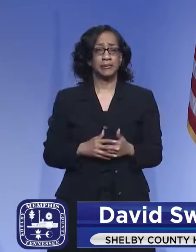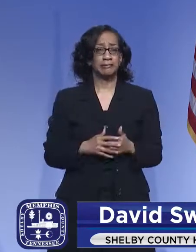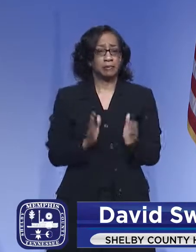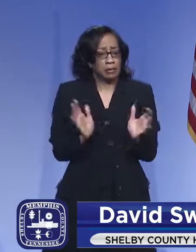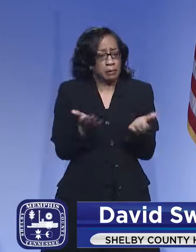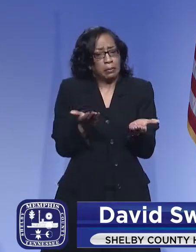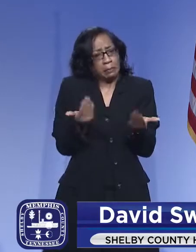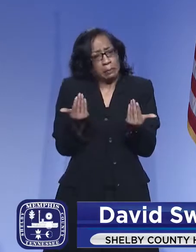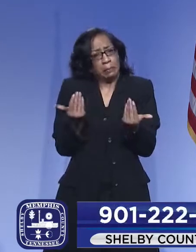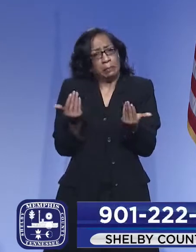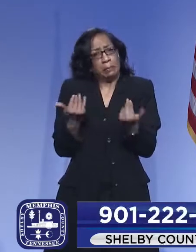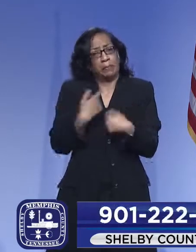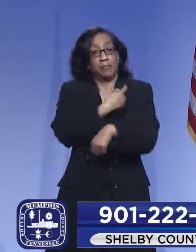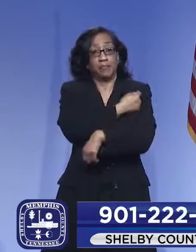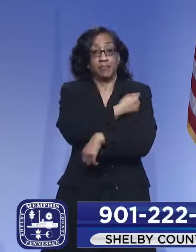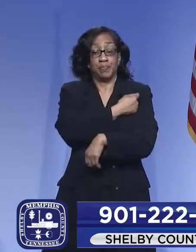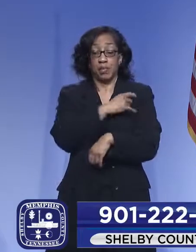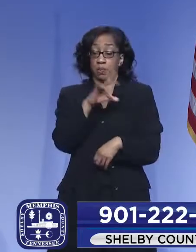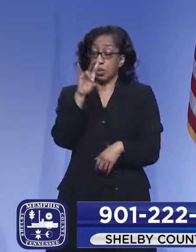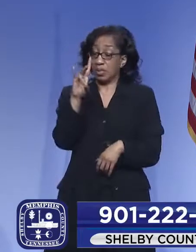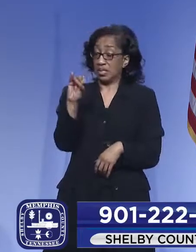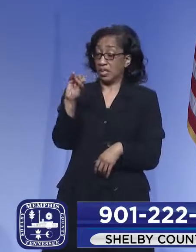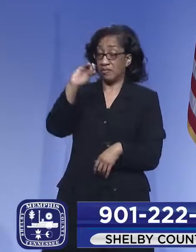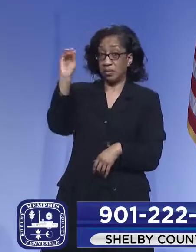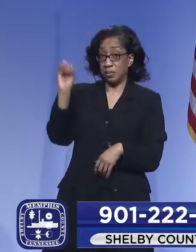you're right, that 70%